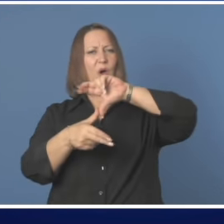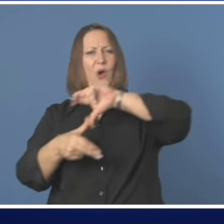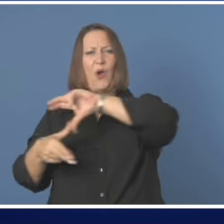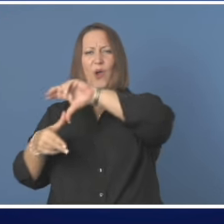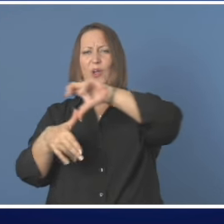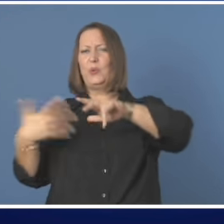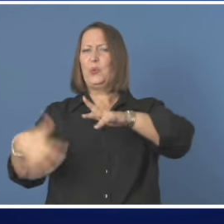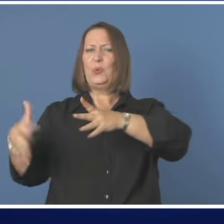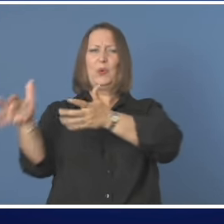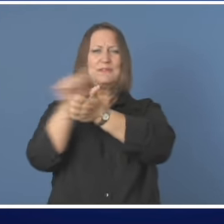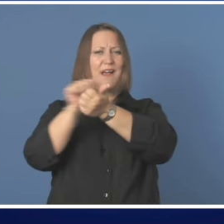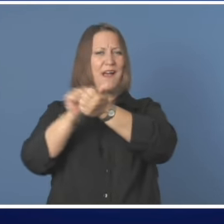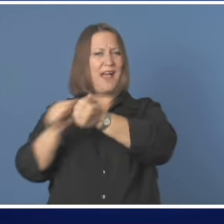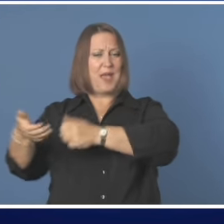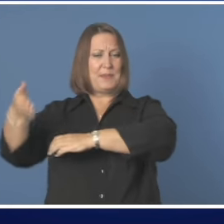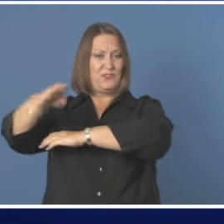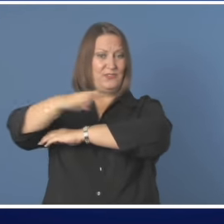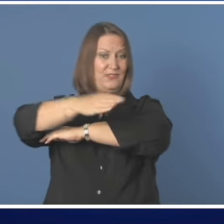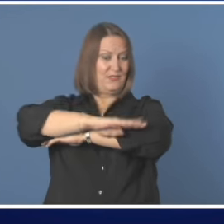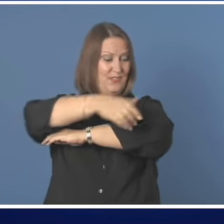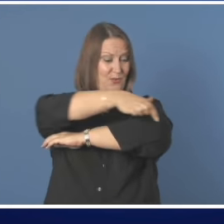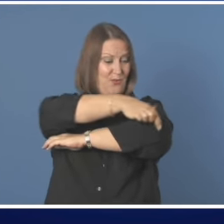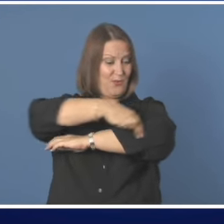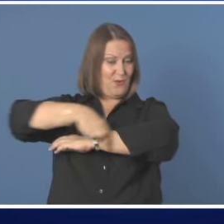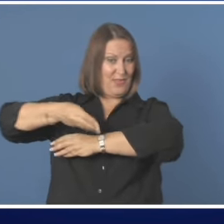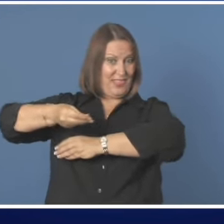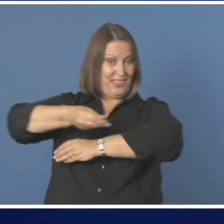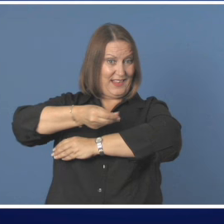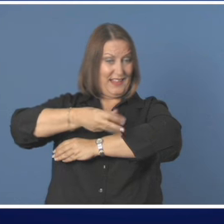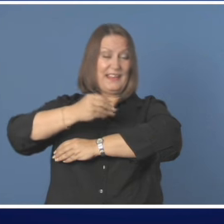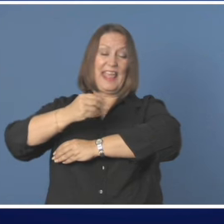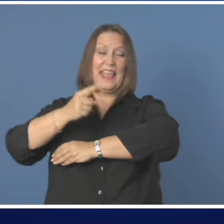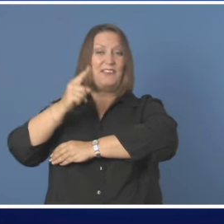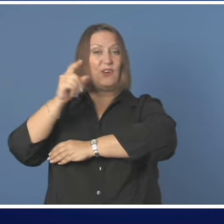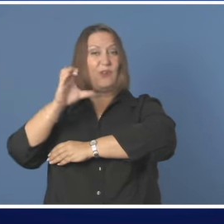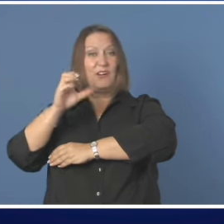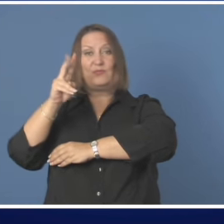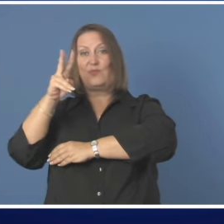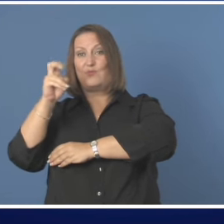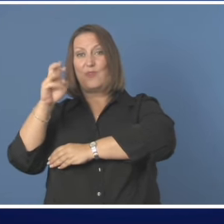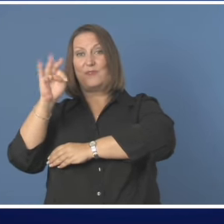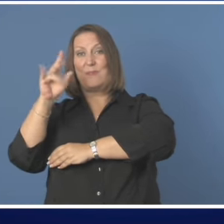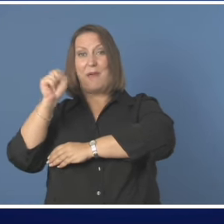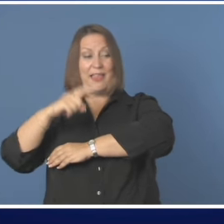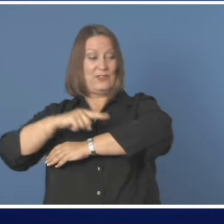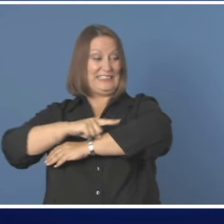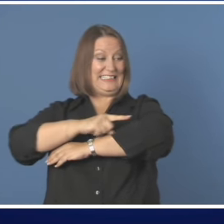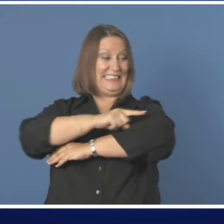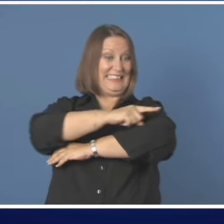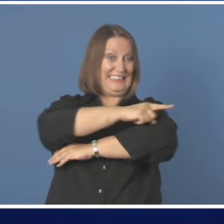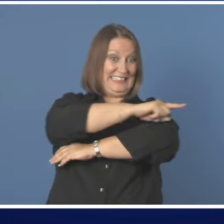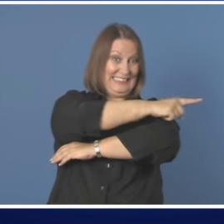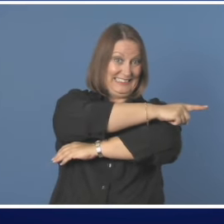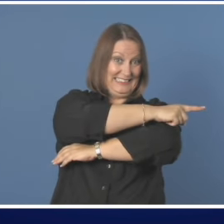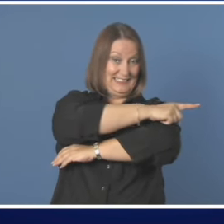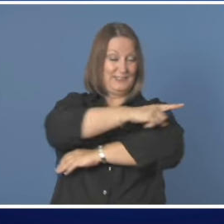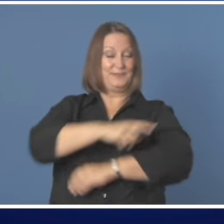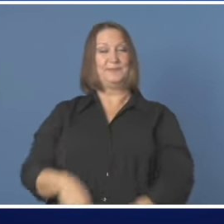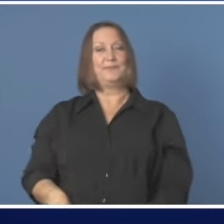Hurricanes can cause catastrophic damage to coastlines and several hundred miles inland.